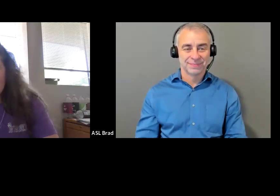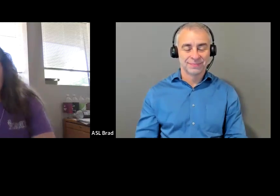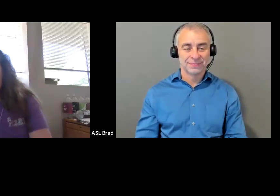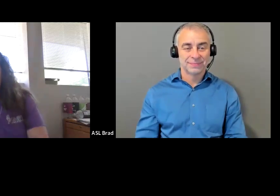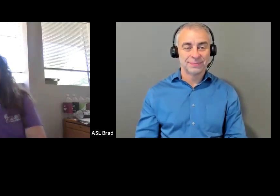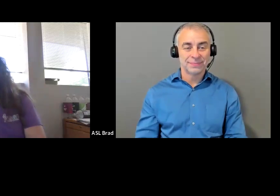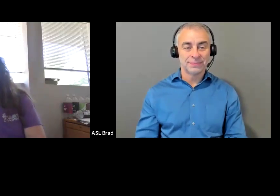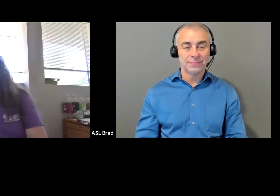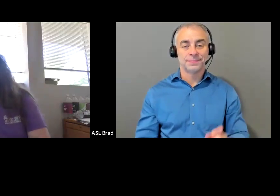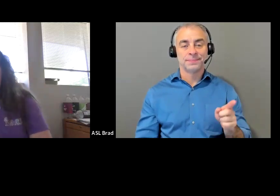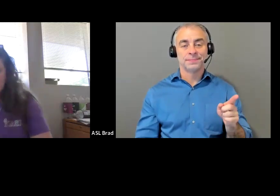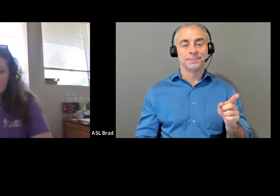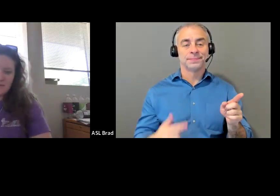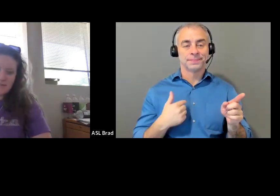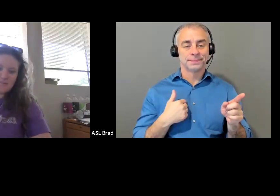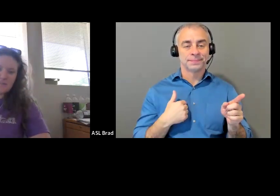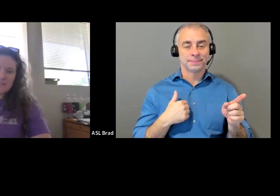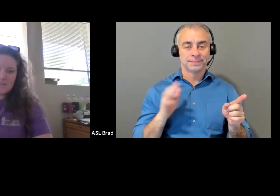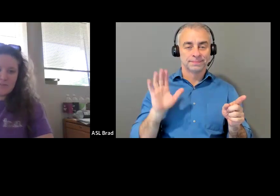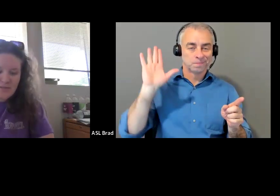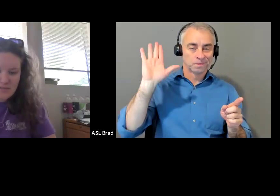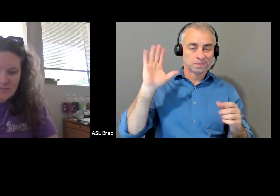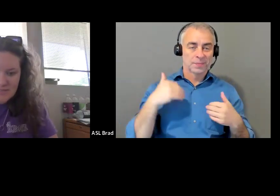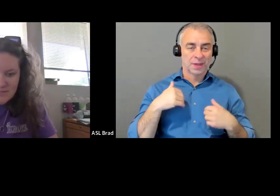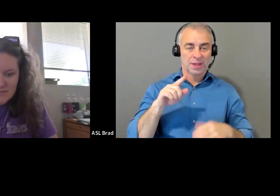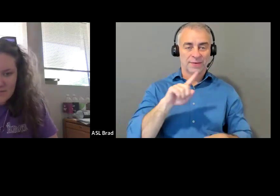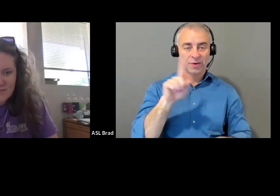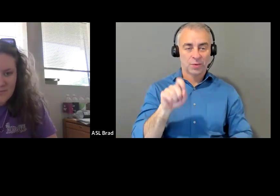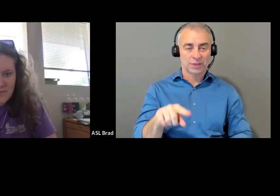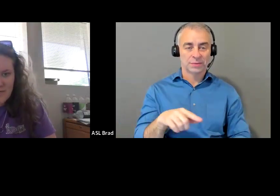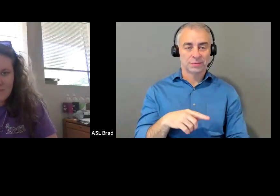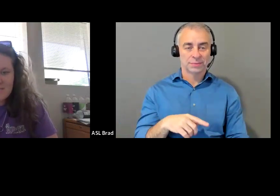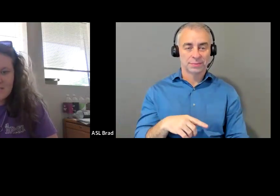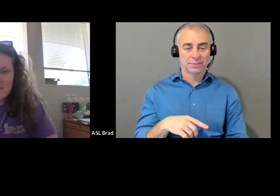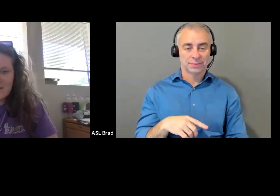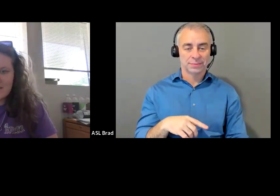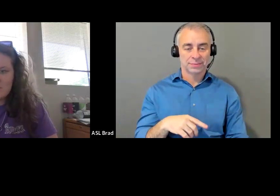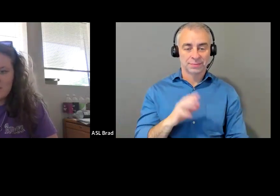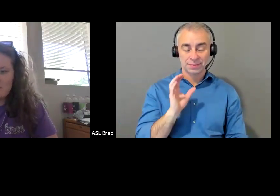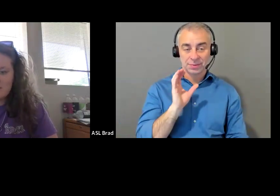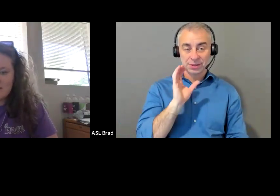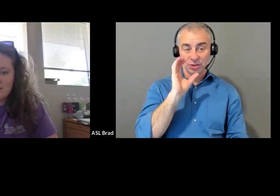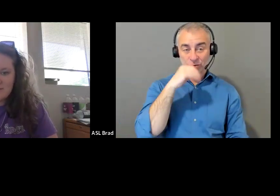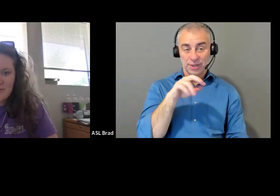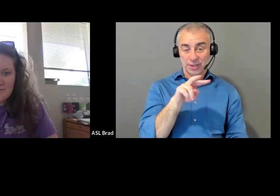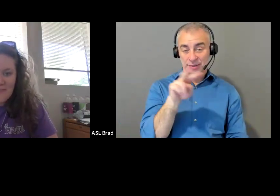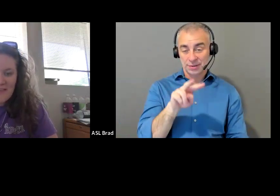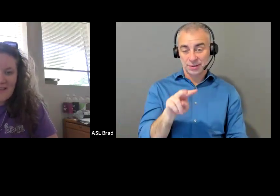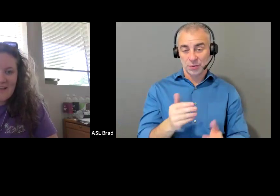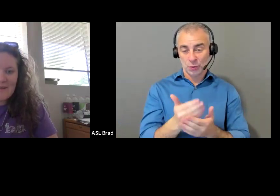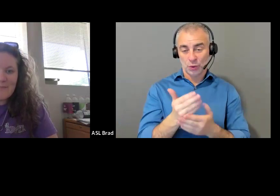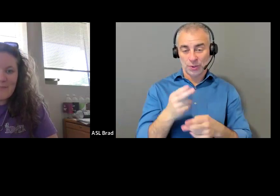I have a question, I guess, and it's strange because there's so many faces and new names that I just don't